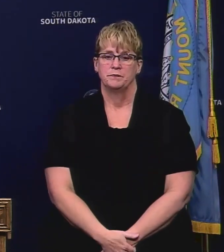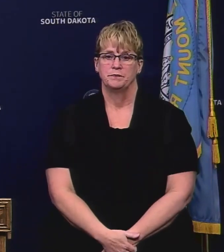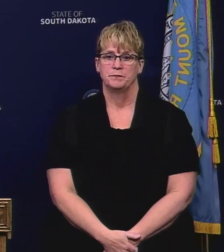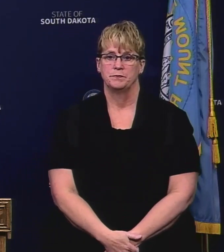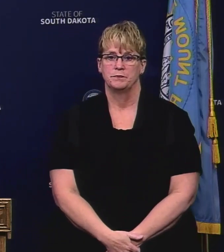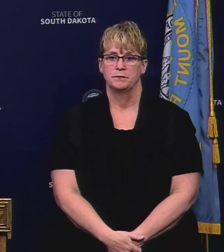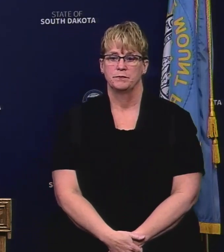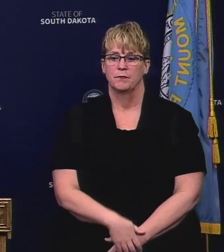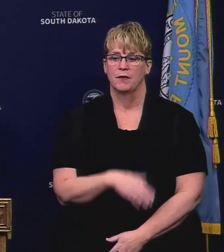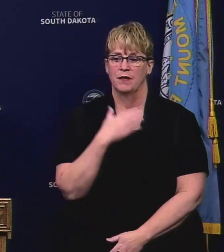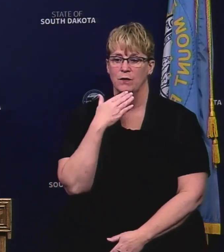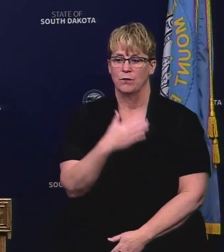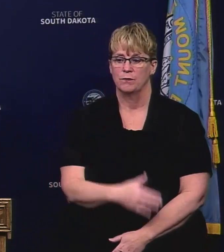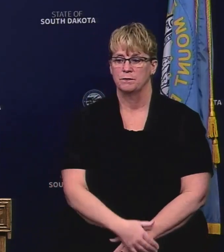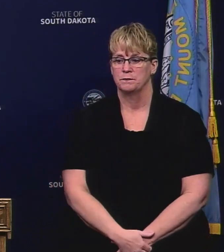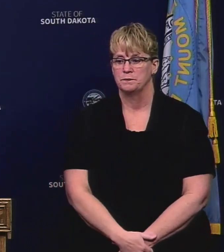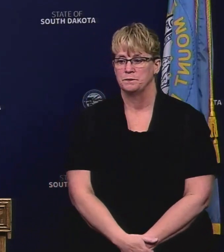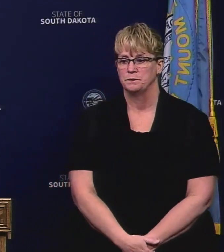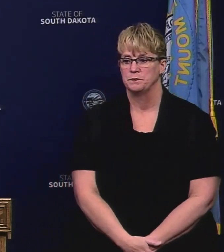Thank you.